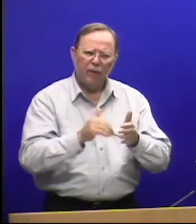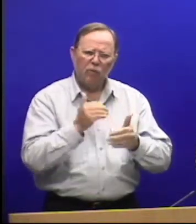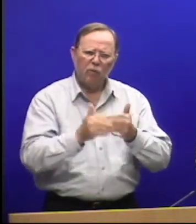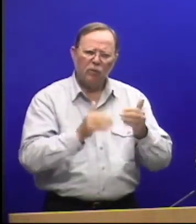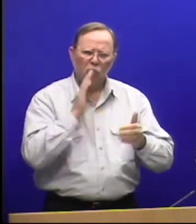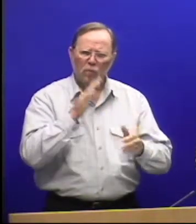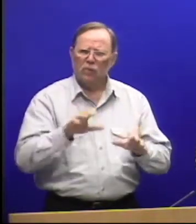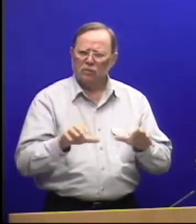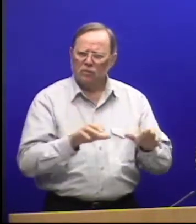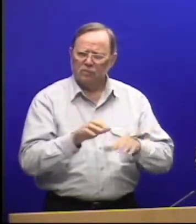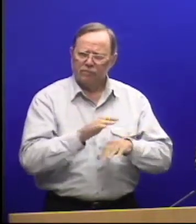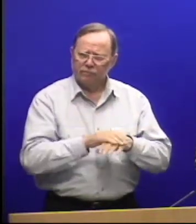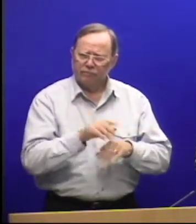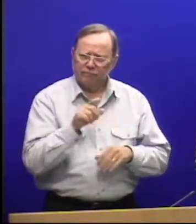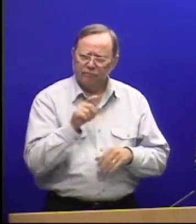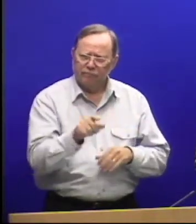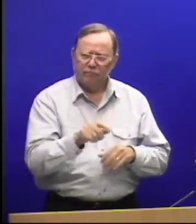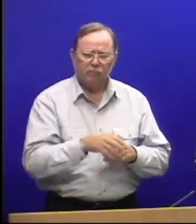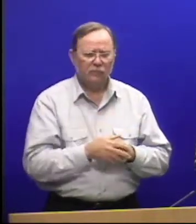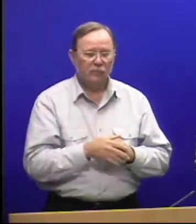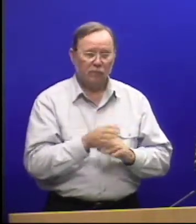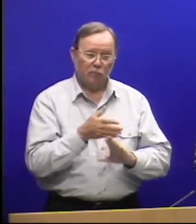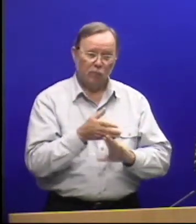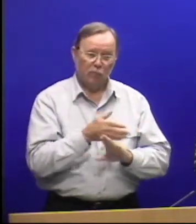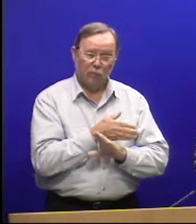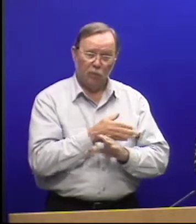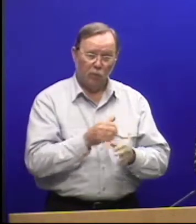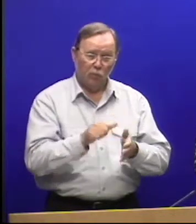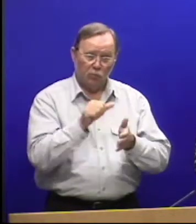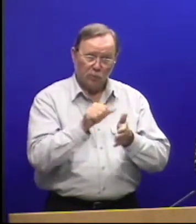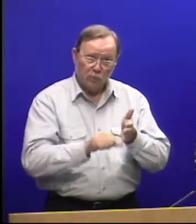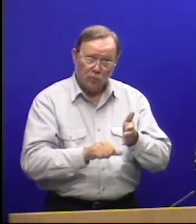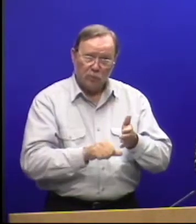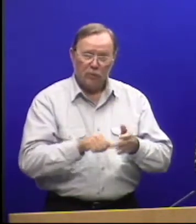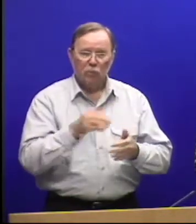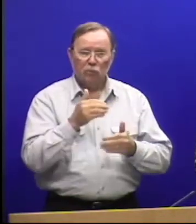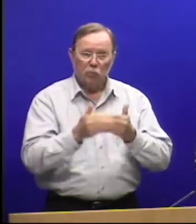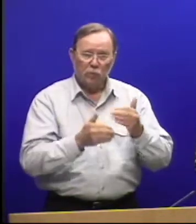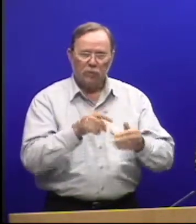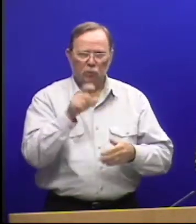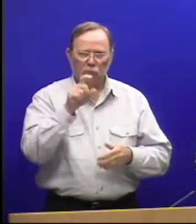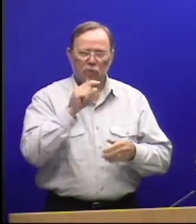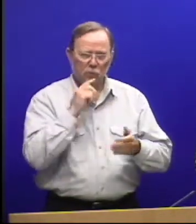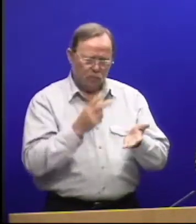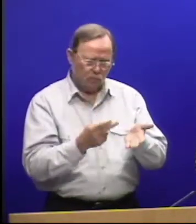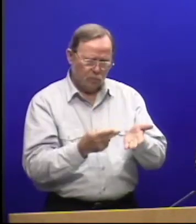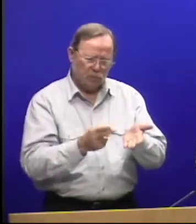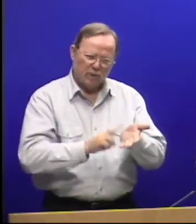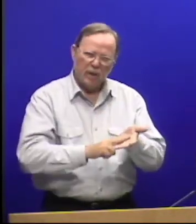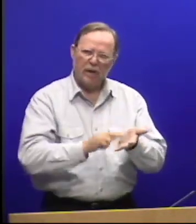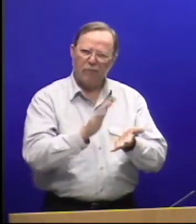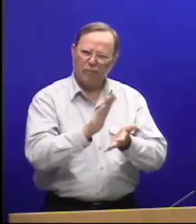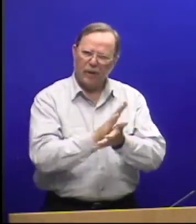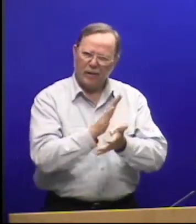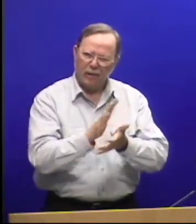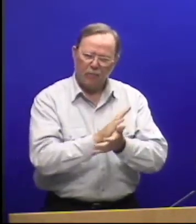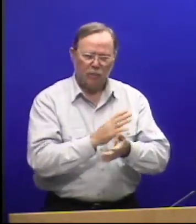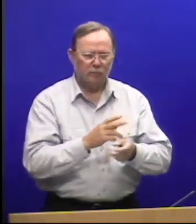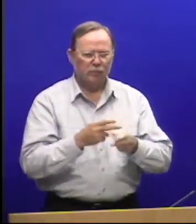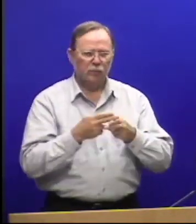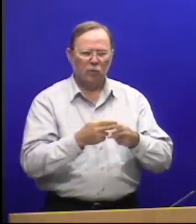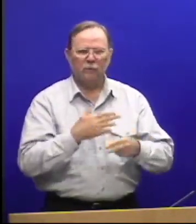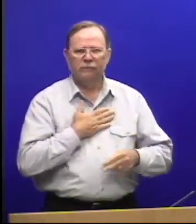done? Before procedures and operations, you will need to sign a piece of paper which is called a